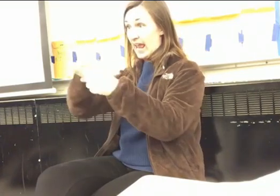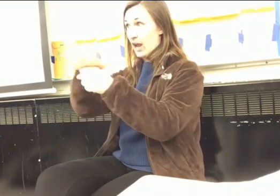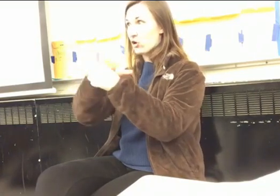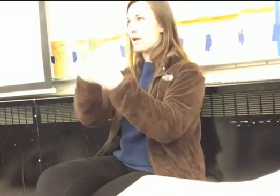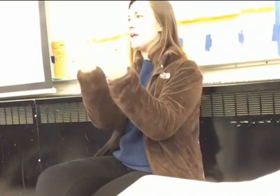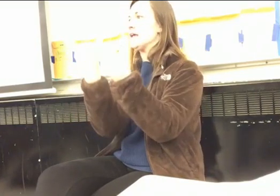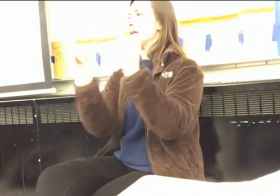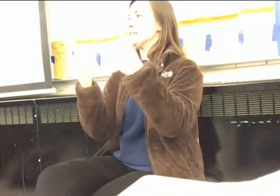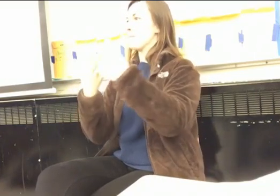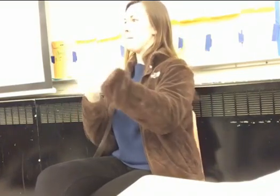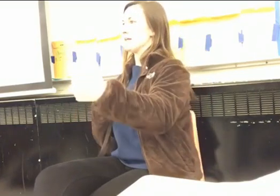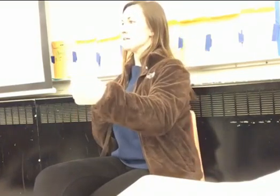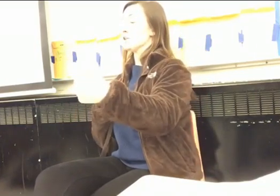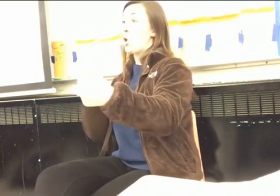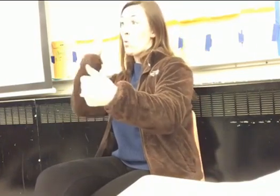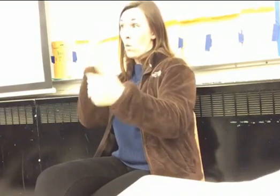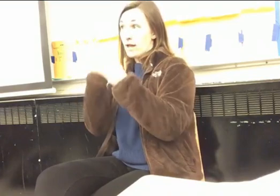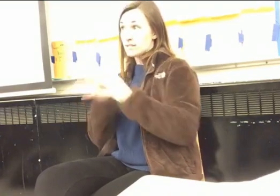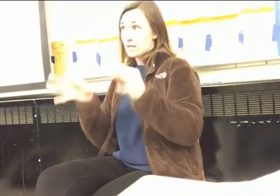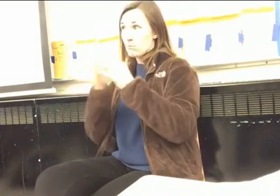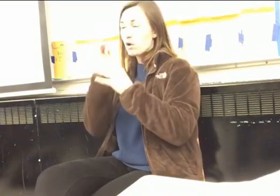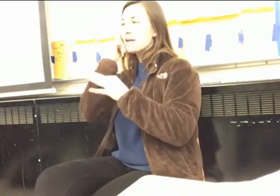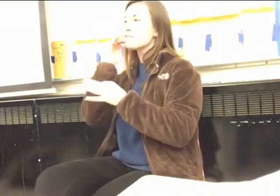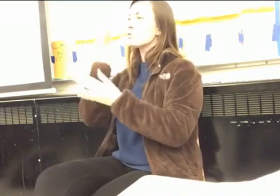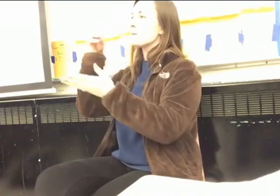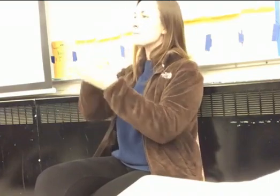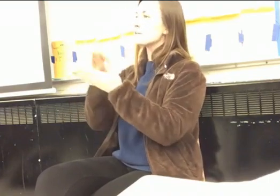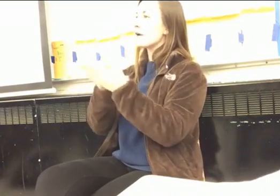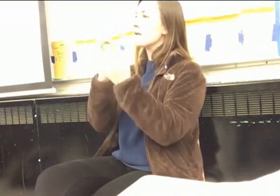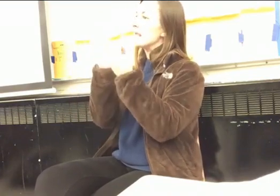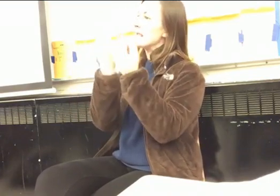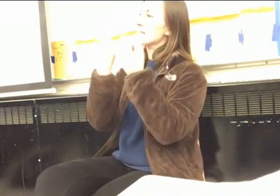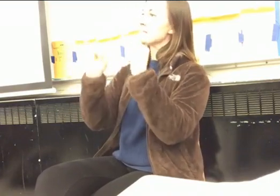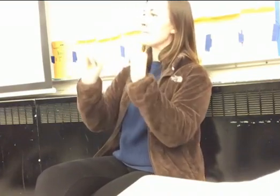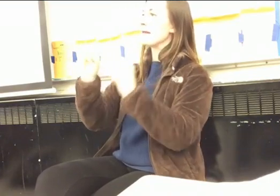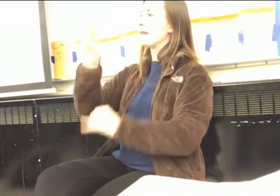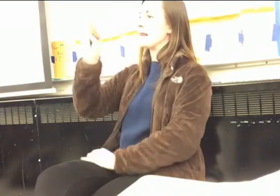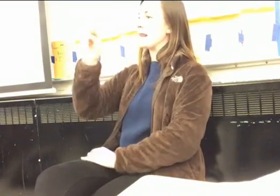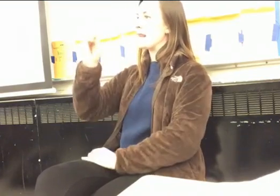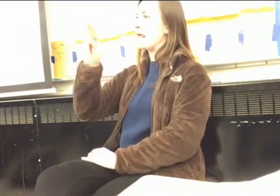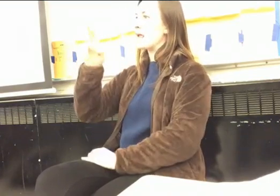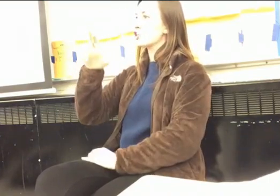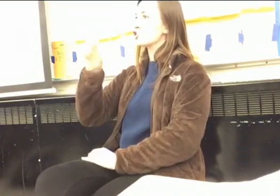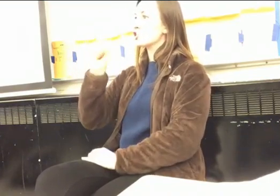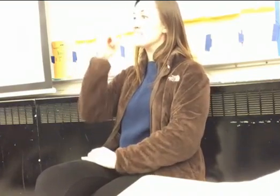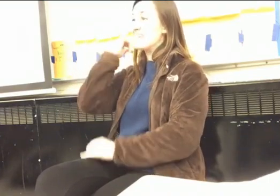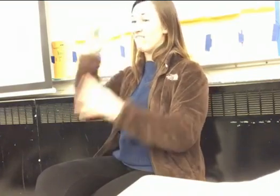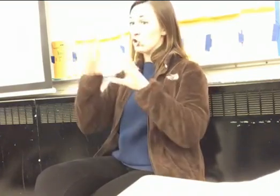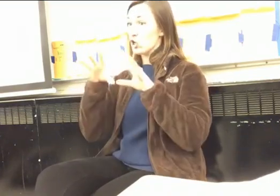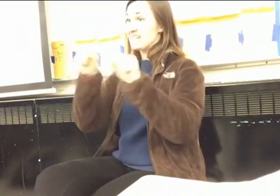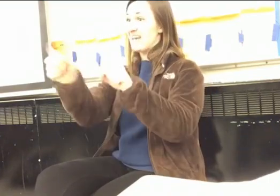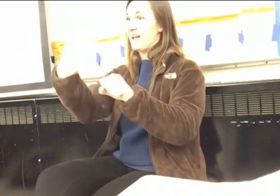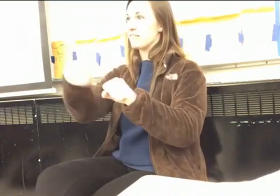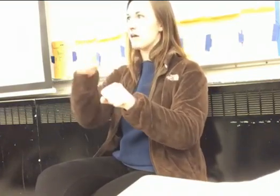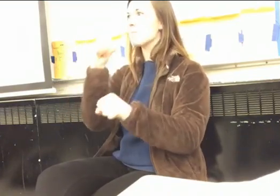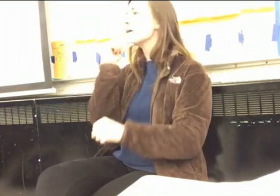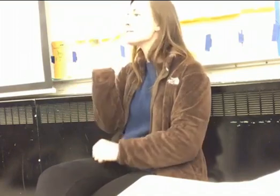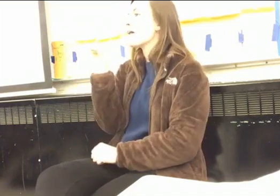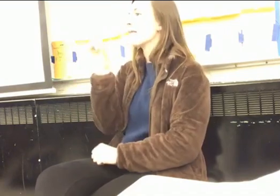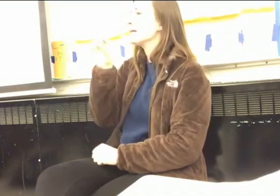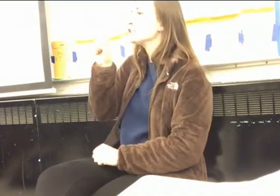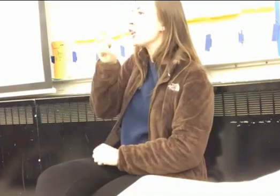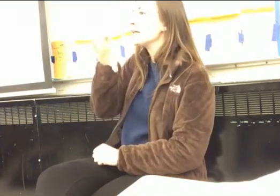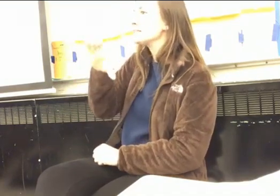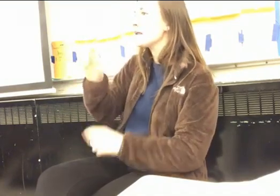important? An independent nation, if you attack them, you're just attacking somebody else, right? It's not like you're attacking Salt Lake City or whatever it could